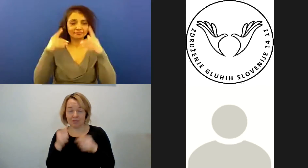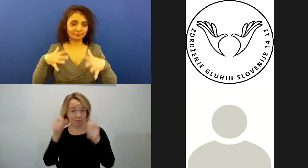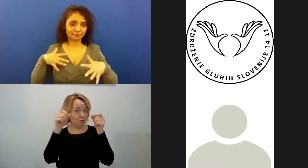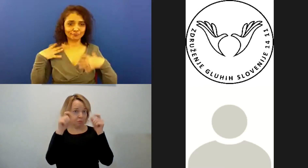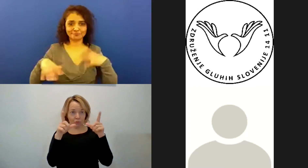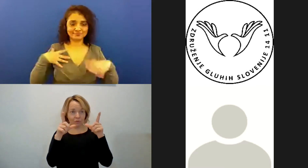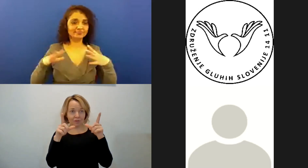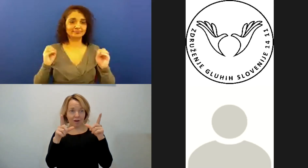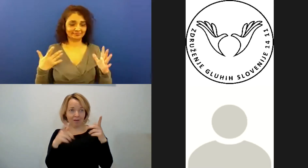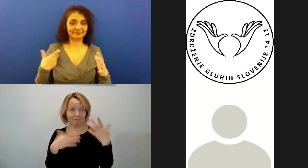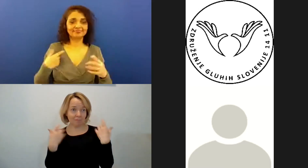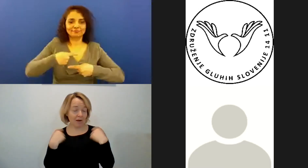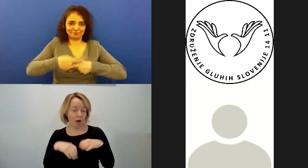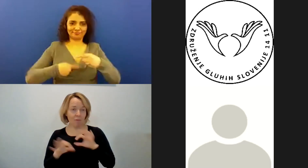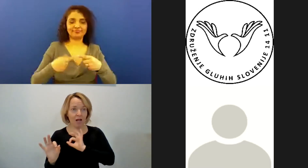till 10, 11,